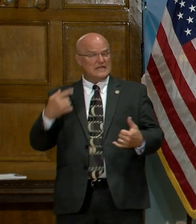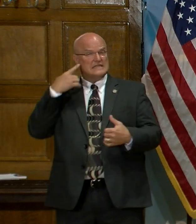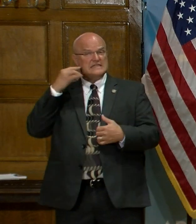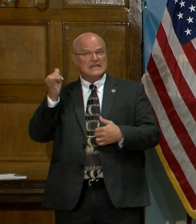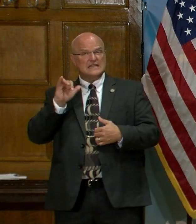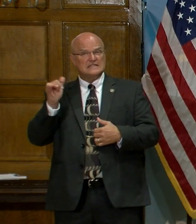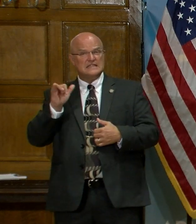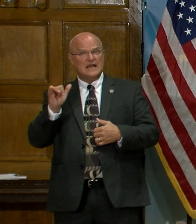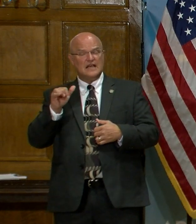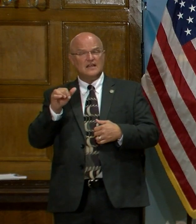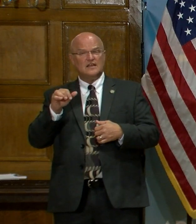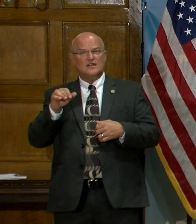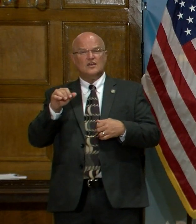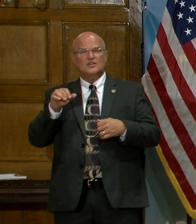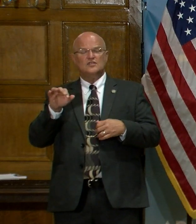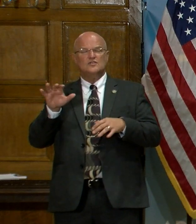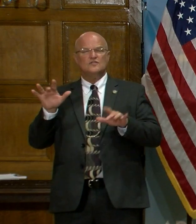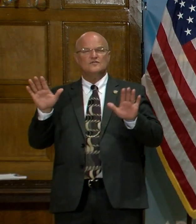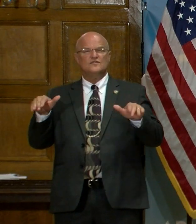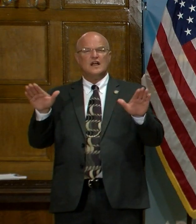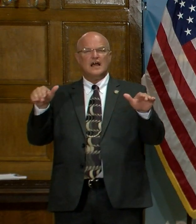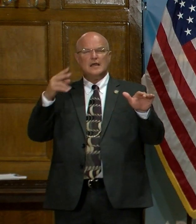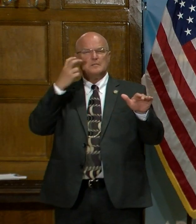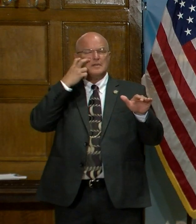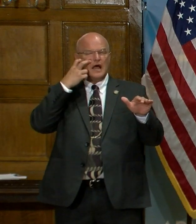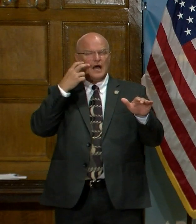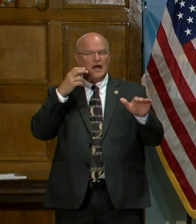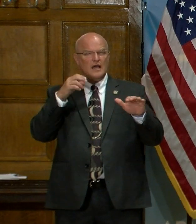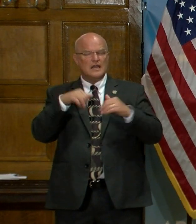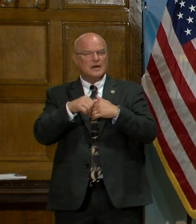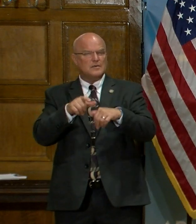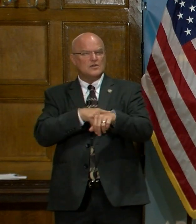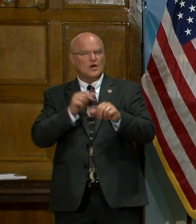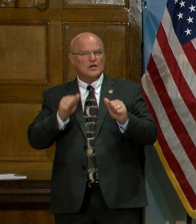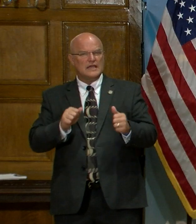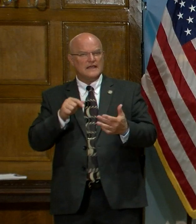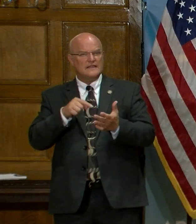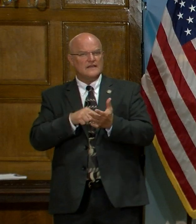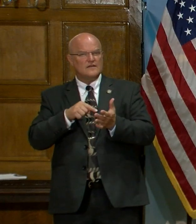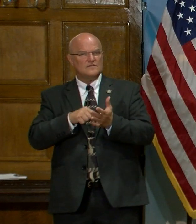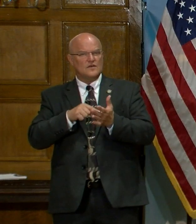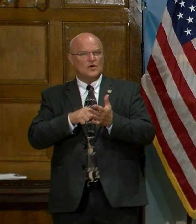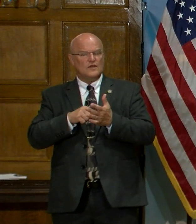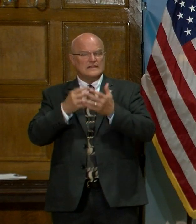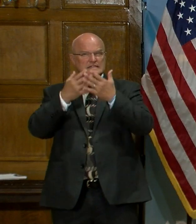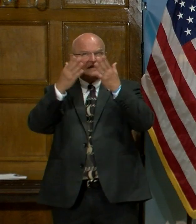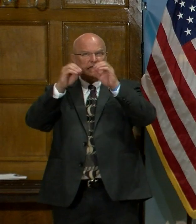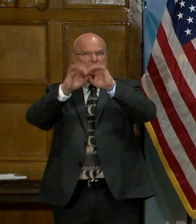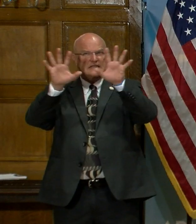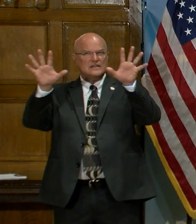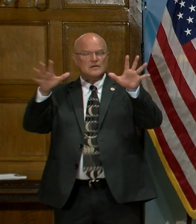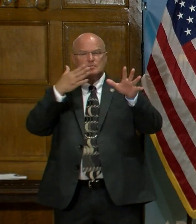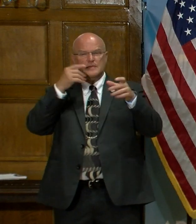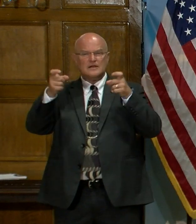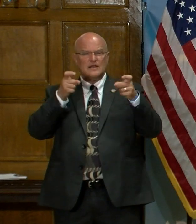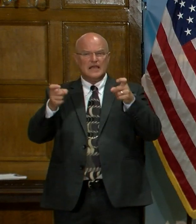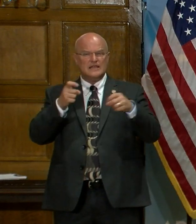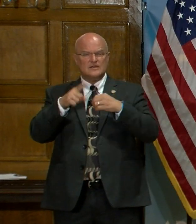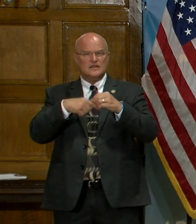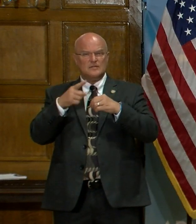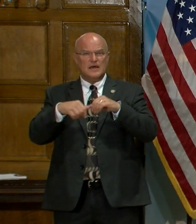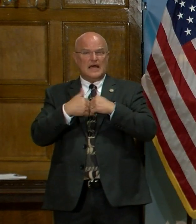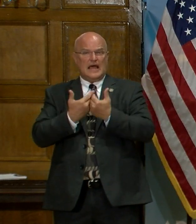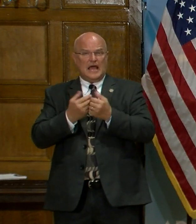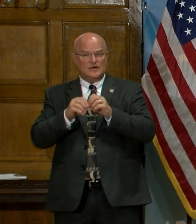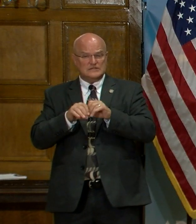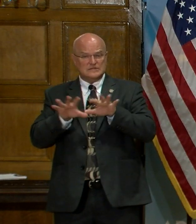like you're flying blind out there in a lot of parts of the state. How much longer do you think before the skies clear up and you get a better handle on